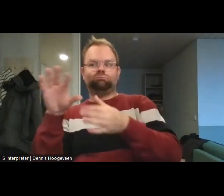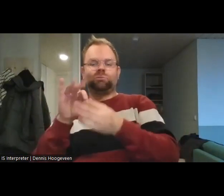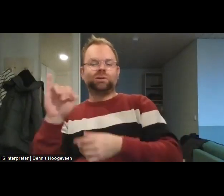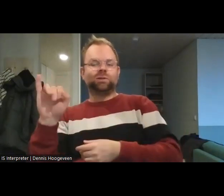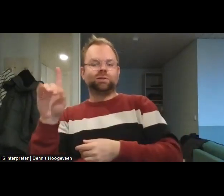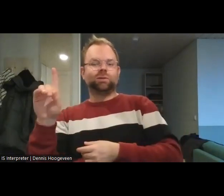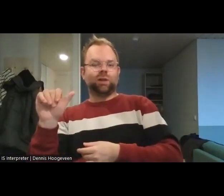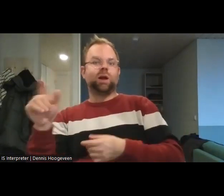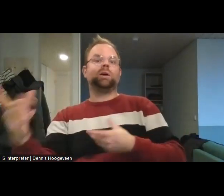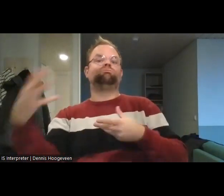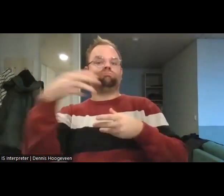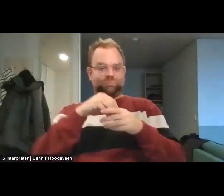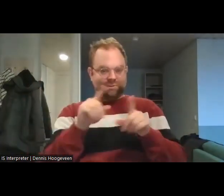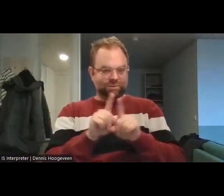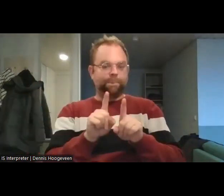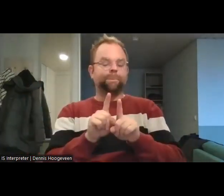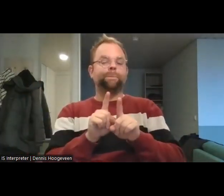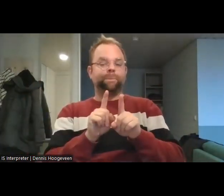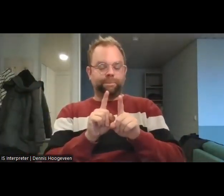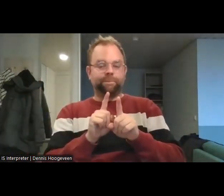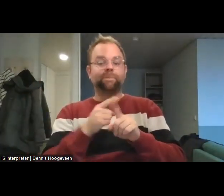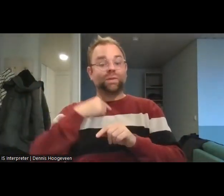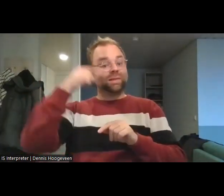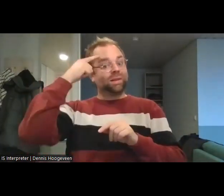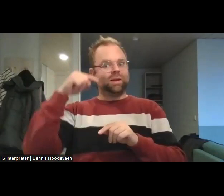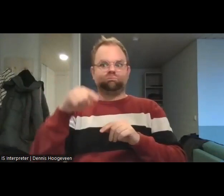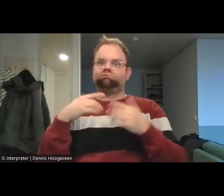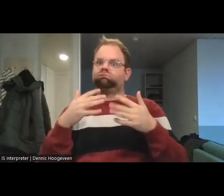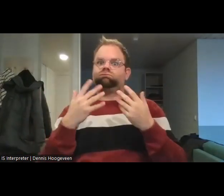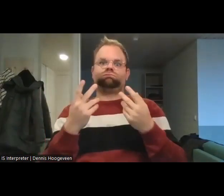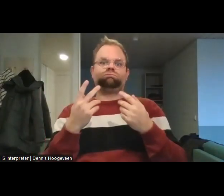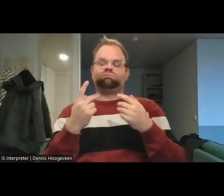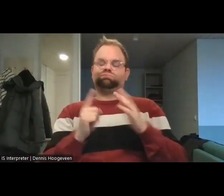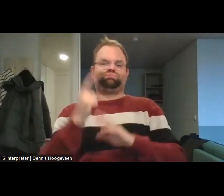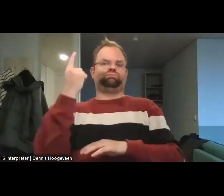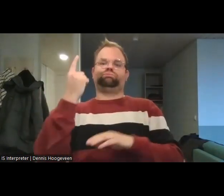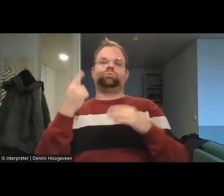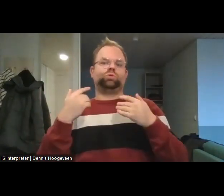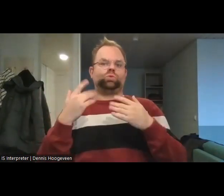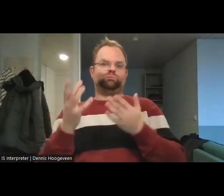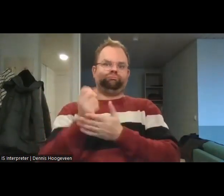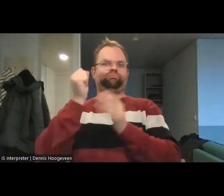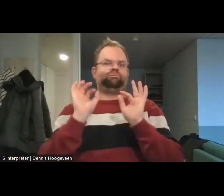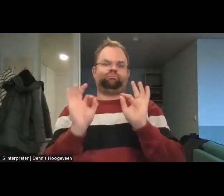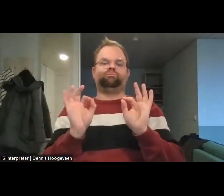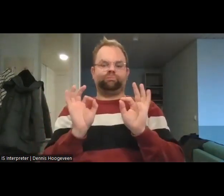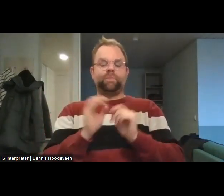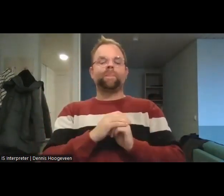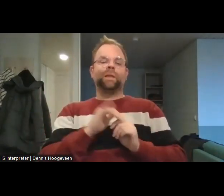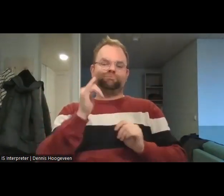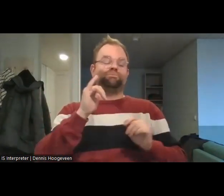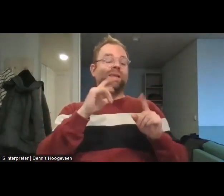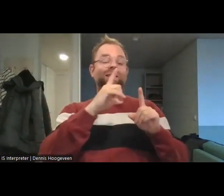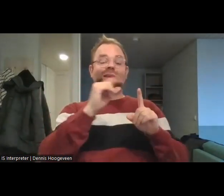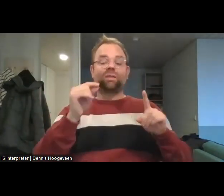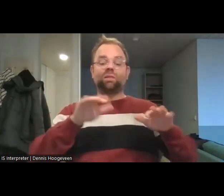The digital world cannot substitute our in-face or in-person meetings